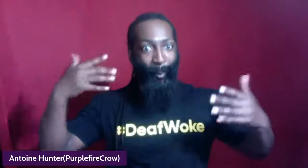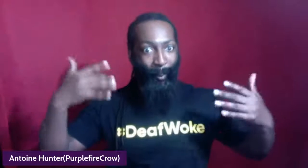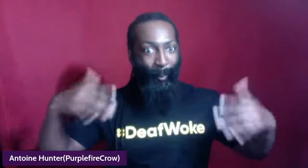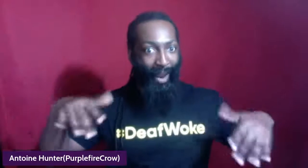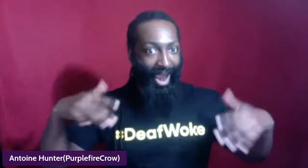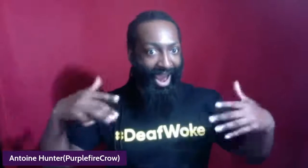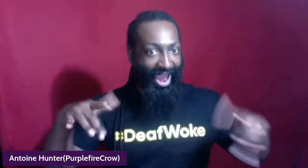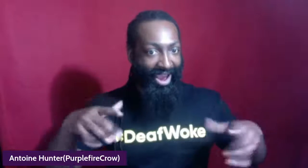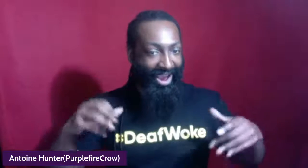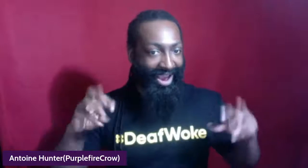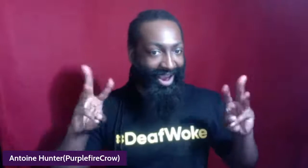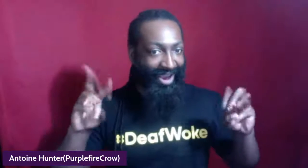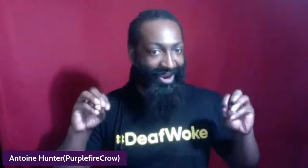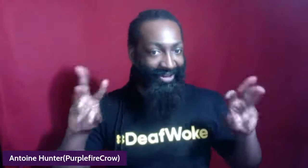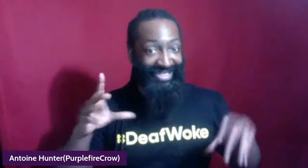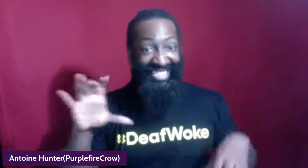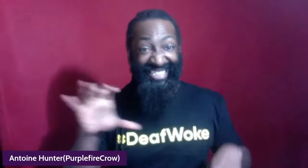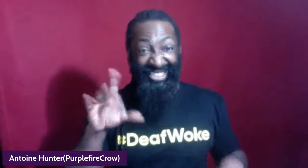wow?